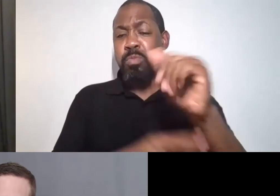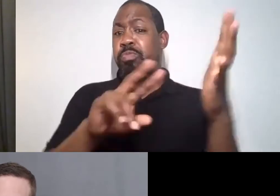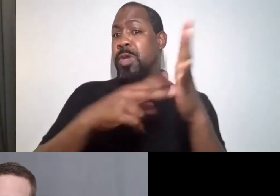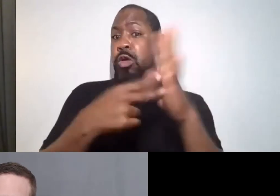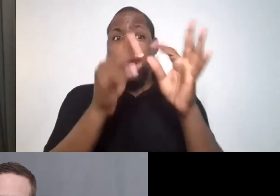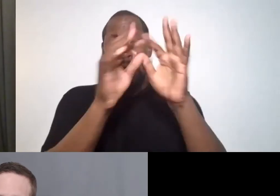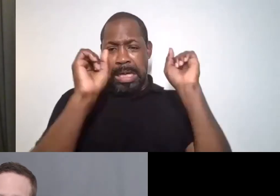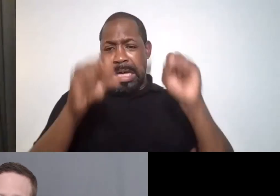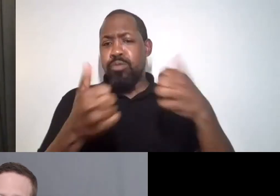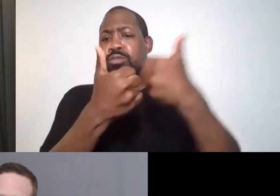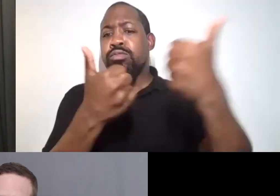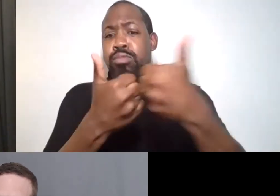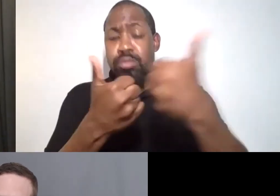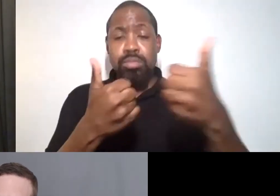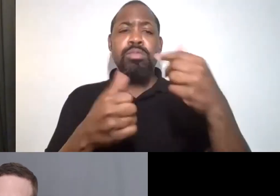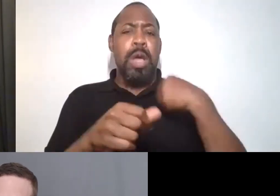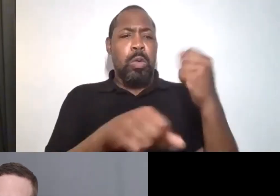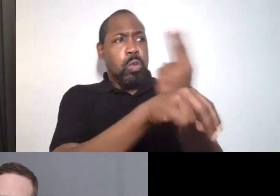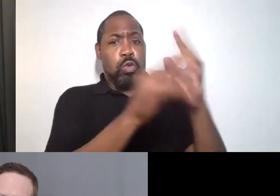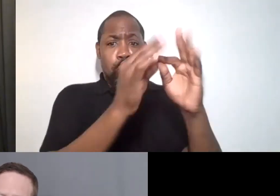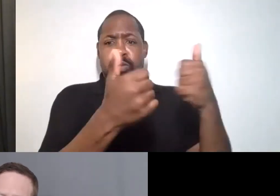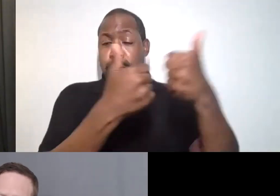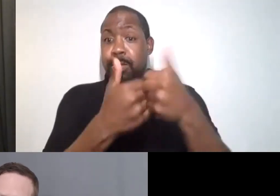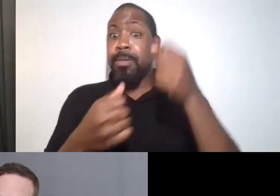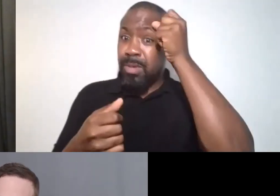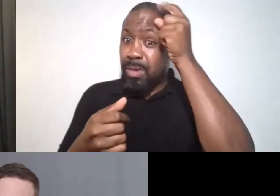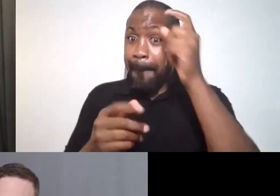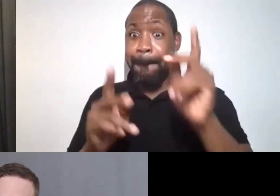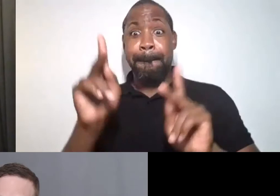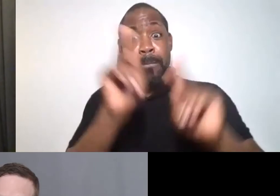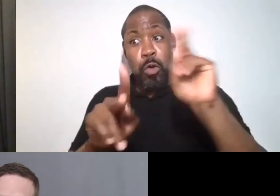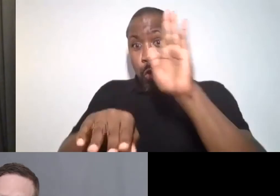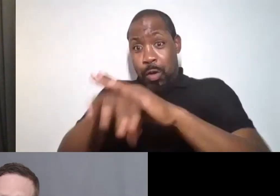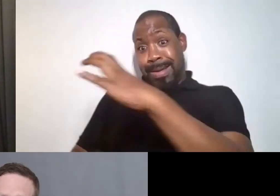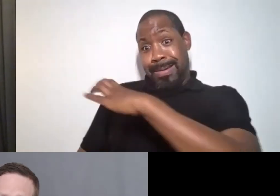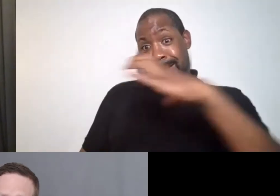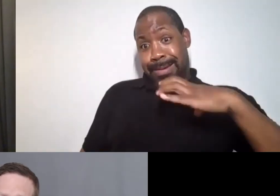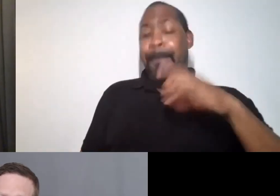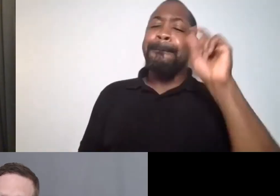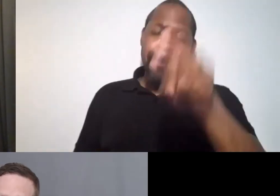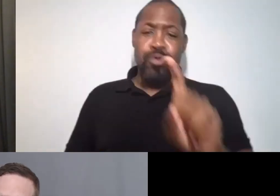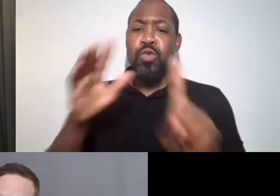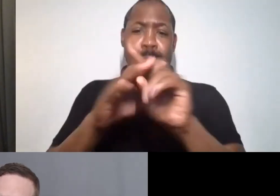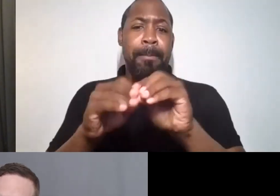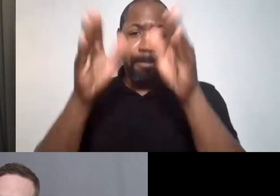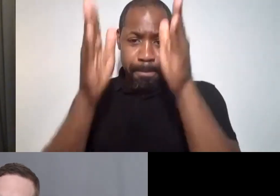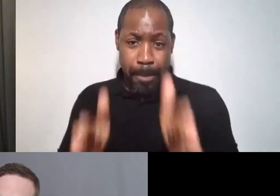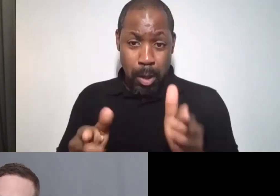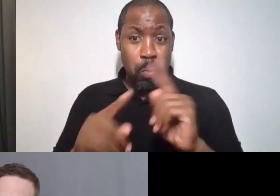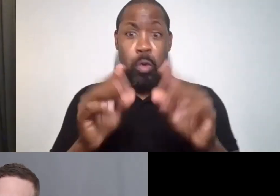BRI under our MPA, our master price agreement, and that allows remote. But people who are on the commission